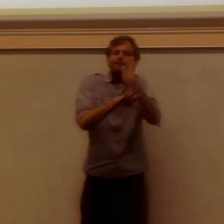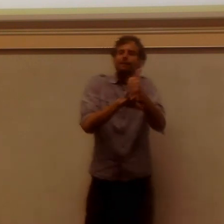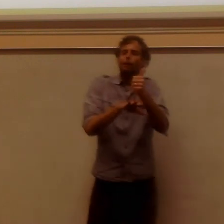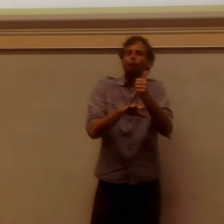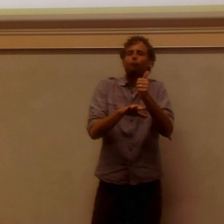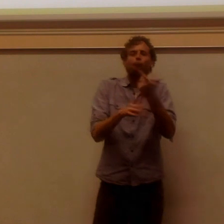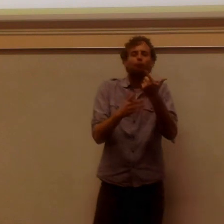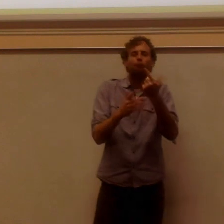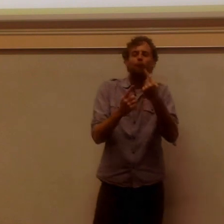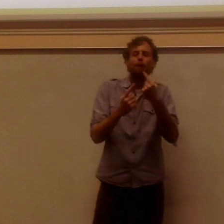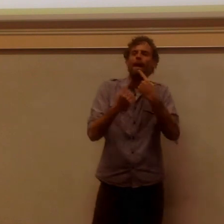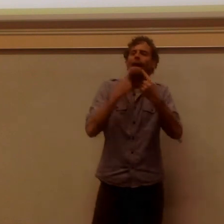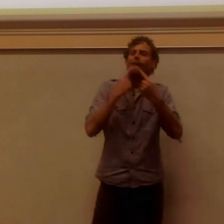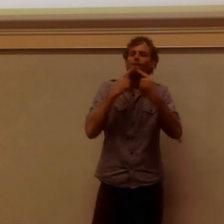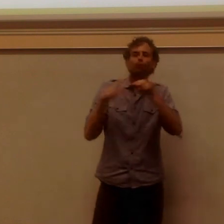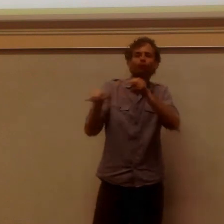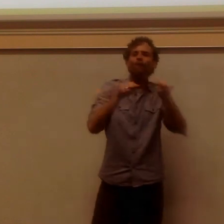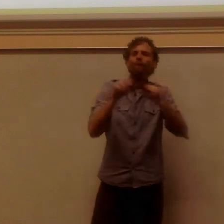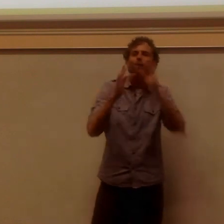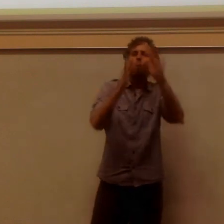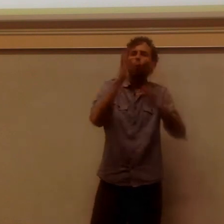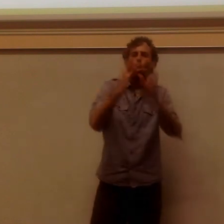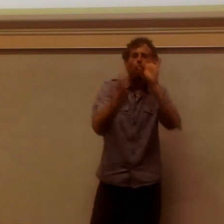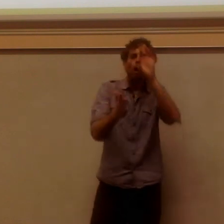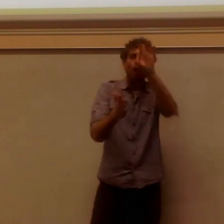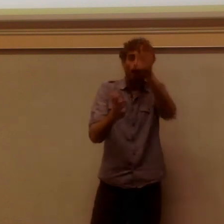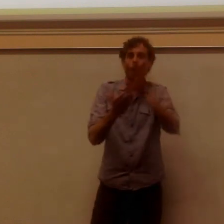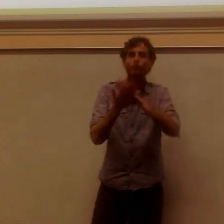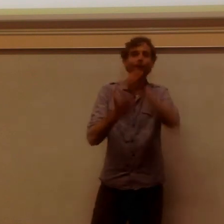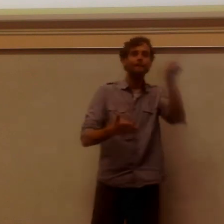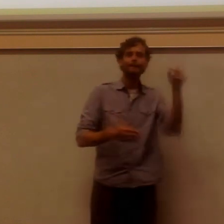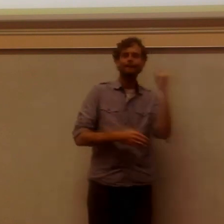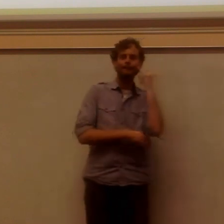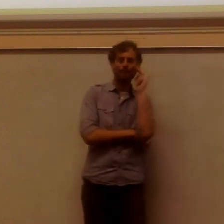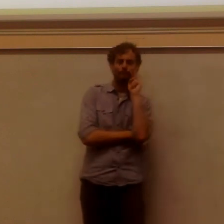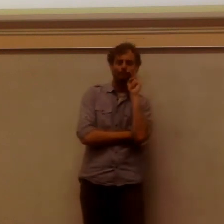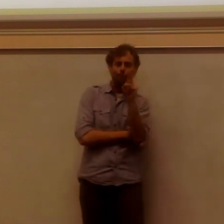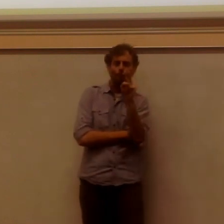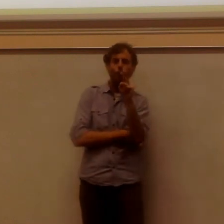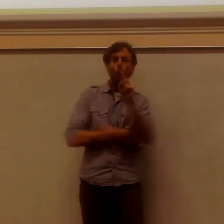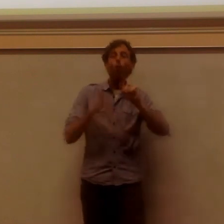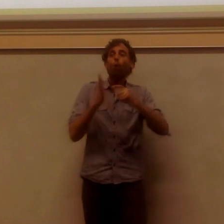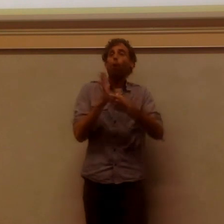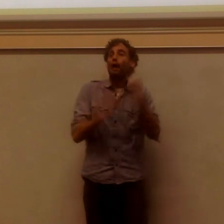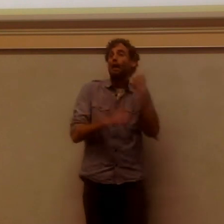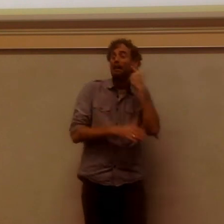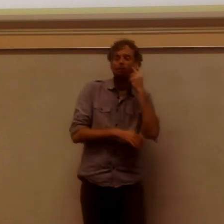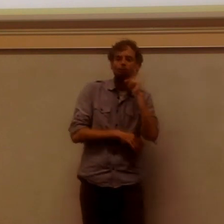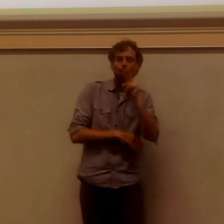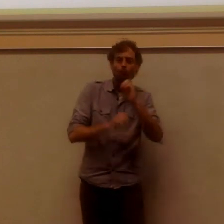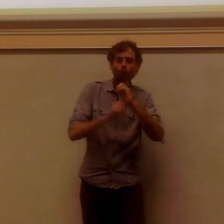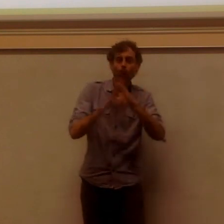And we also felt that it's worth establishing online video tutorials, for example, to raise